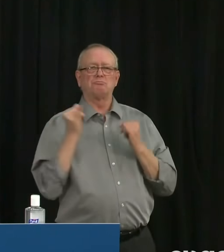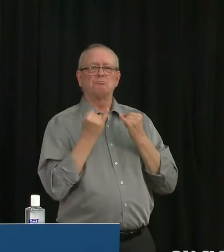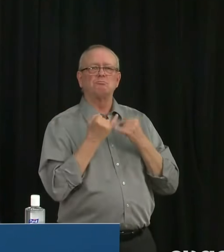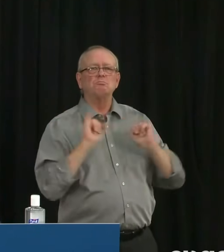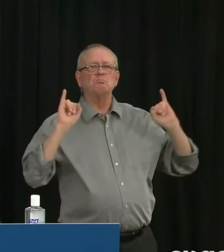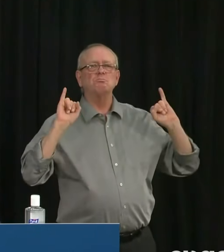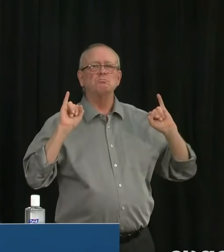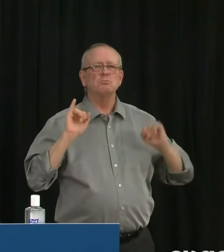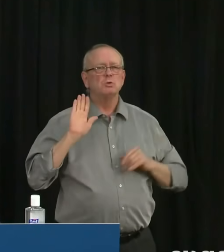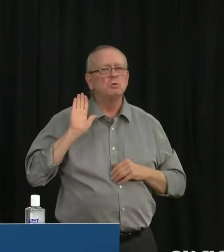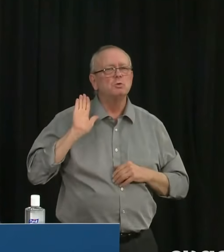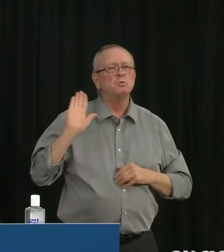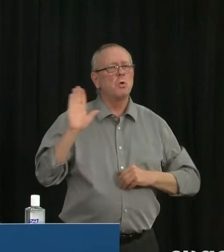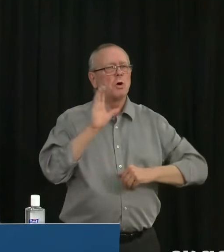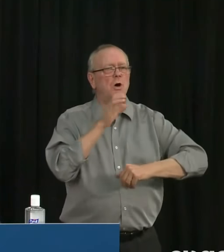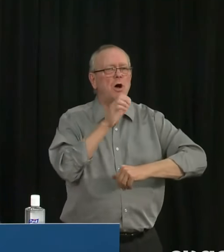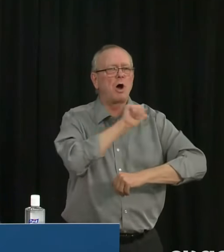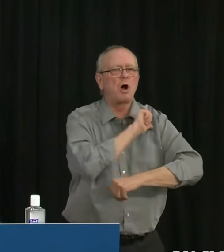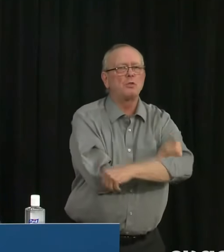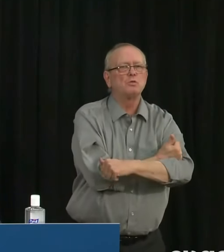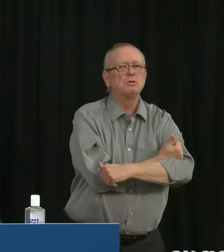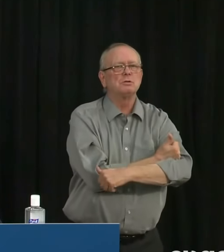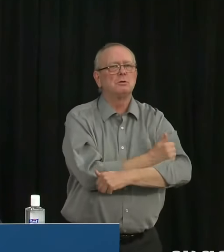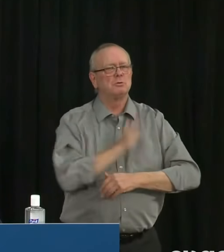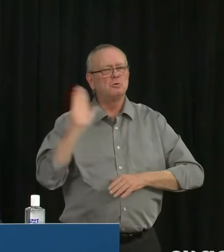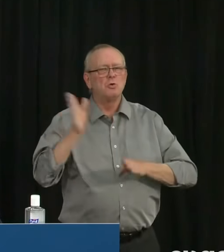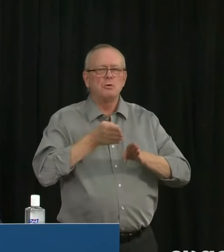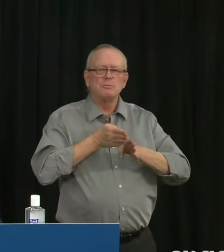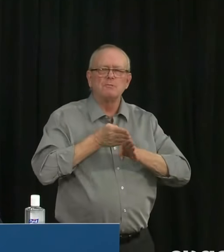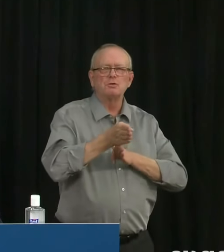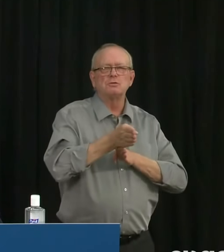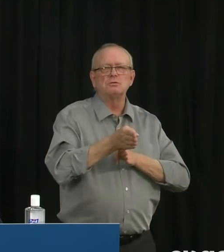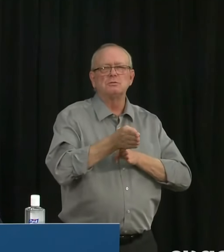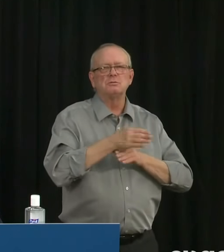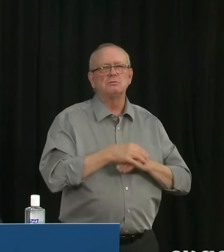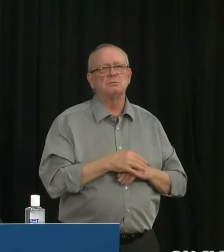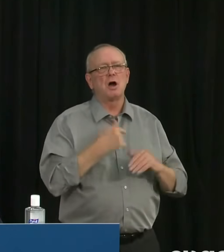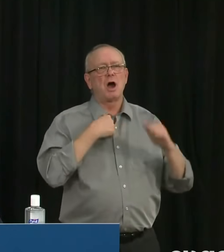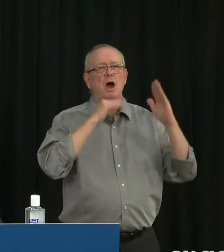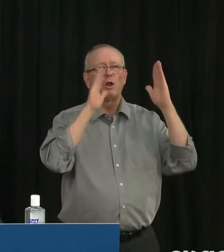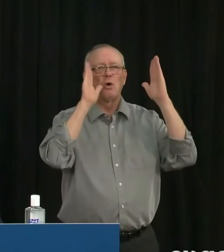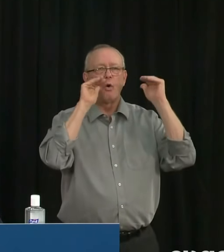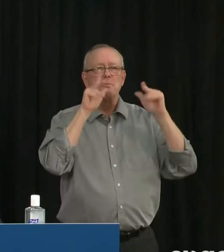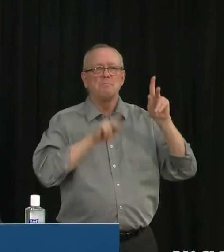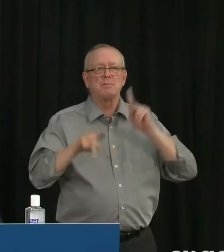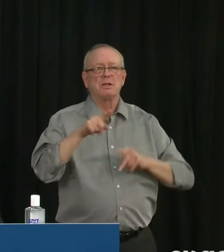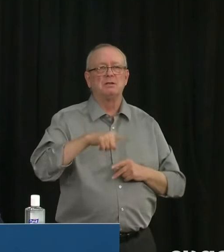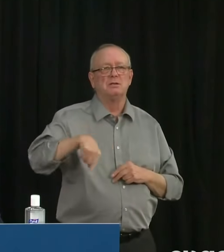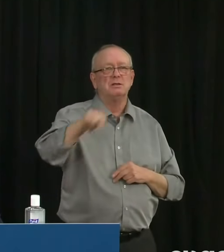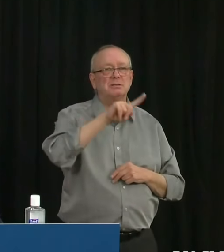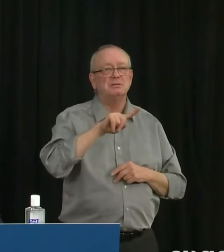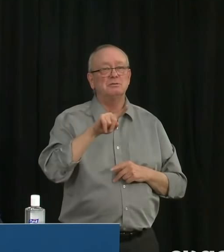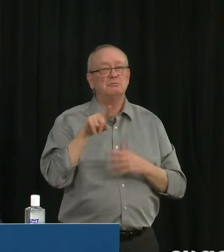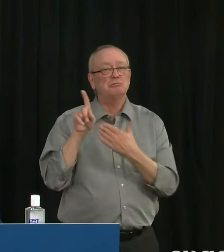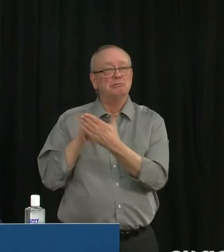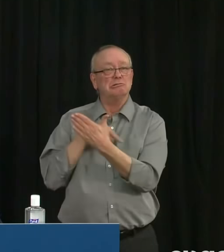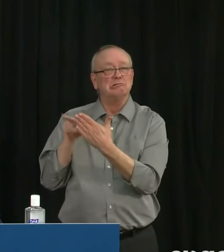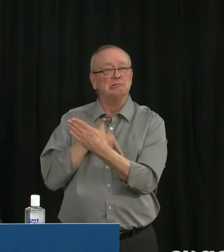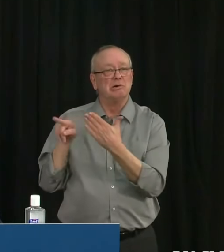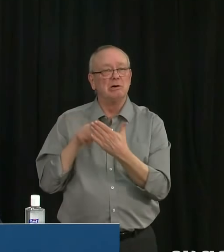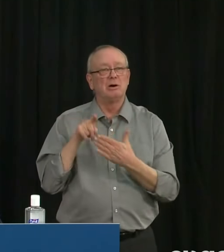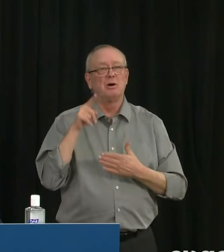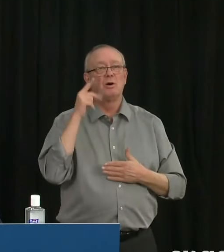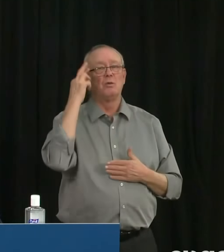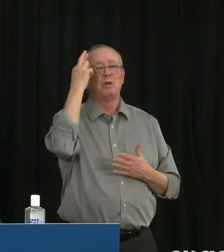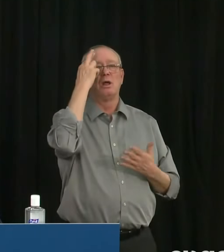her office. And I hope that those who are perpetuating it realize what's going